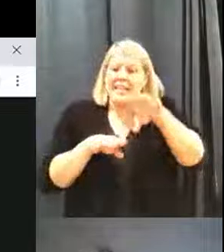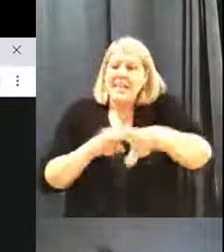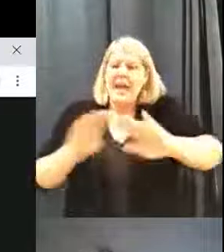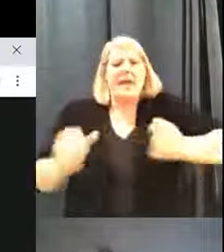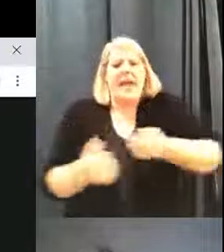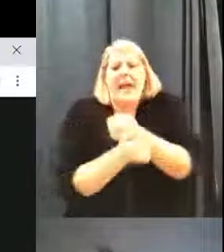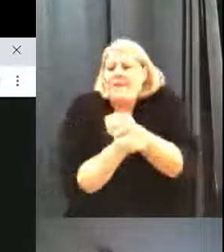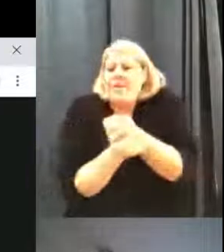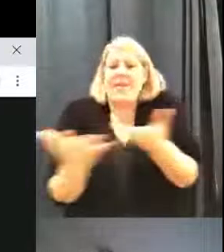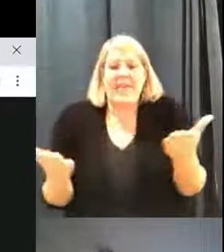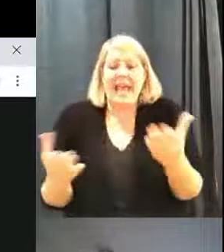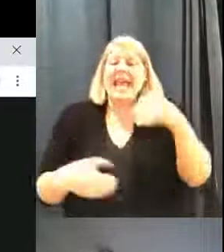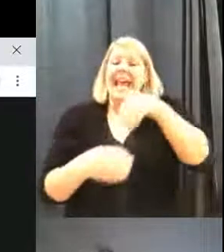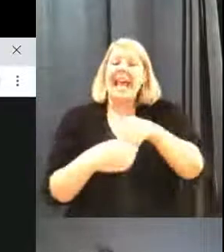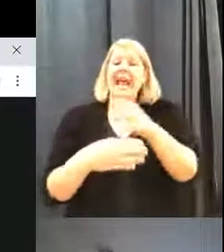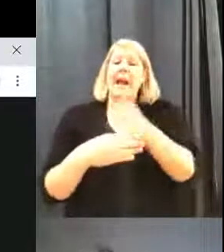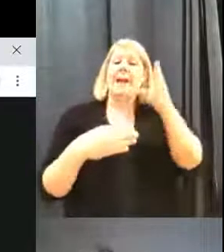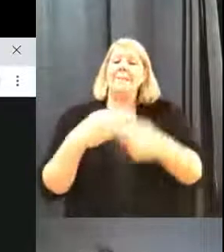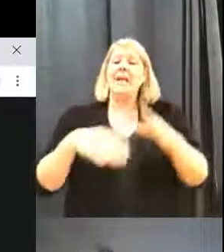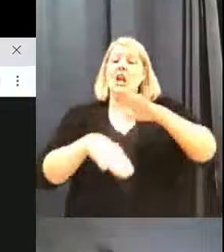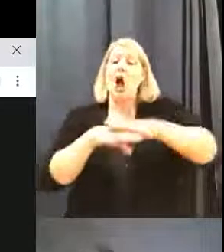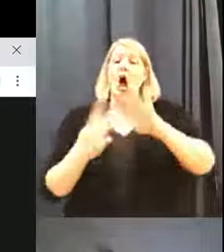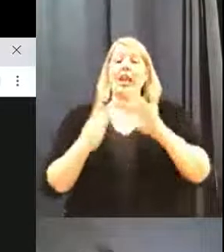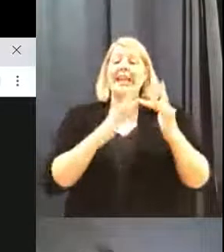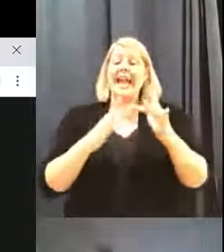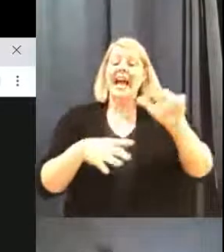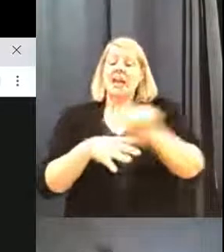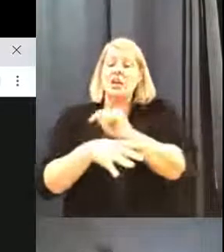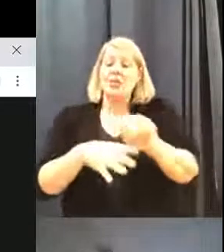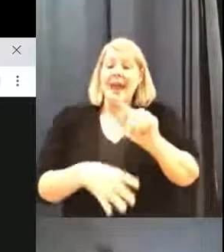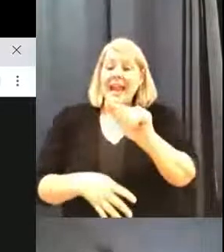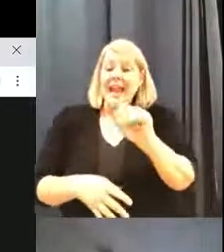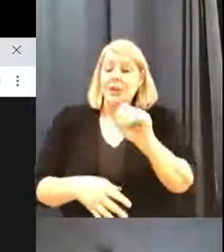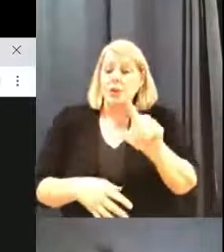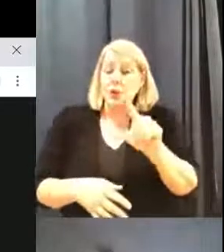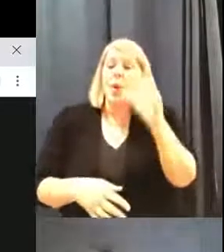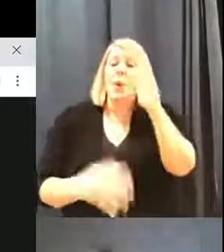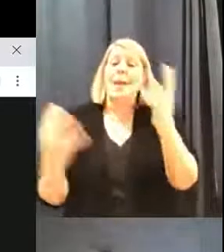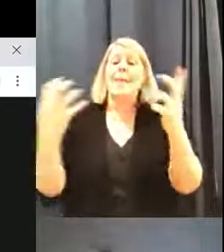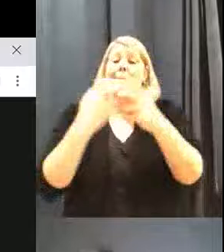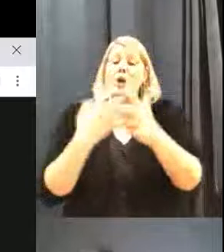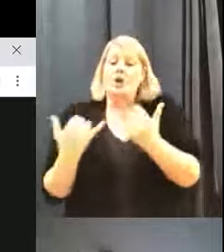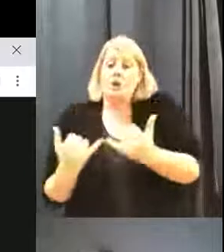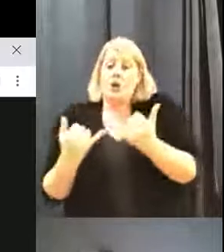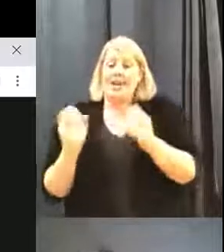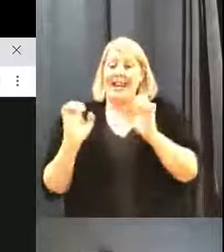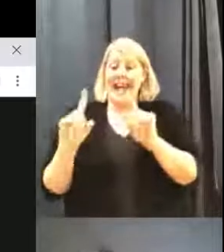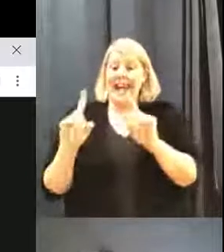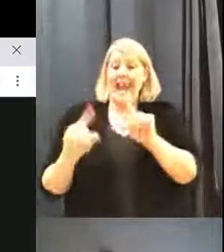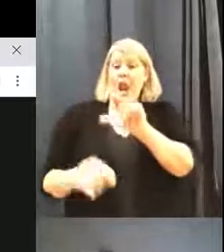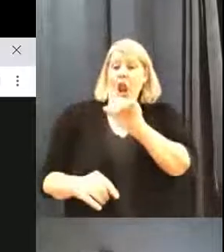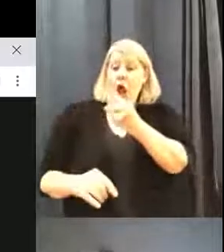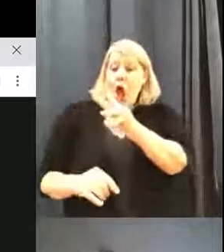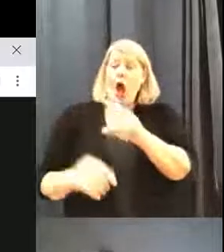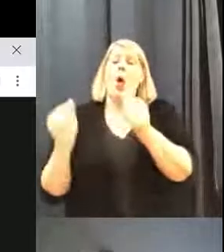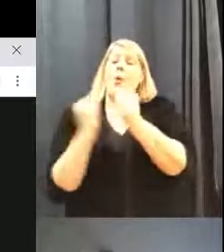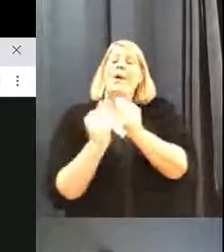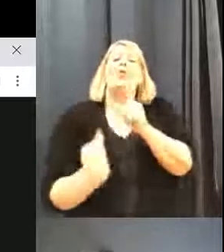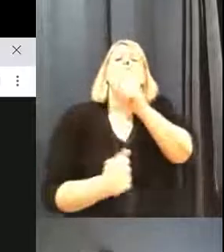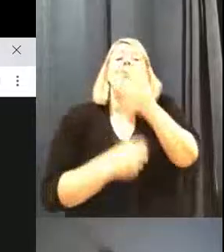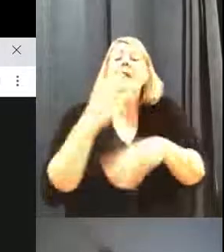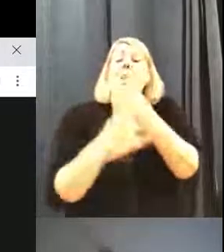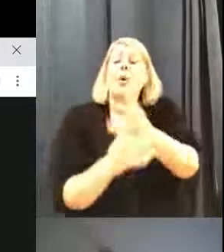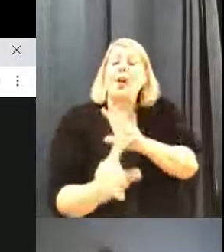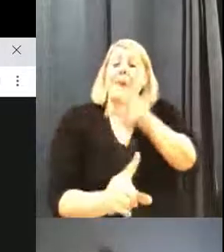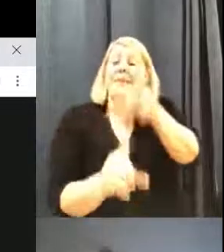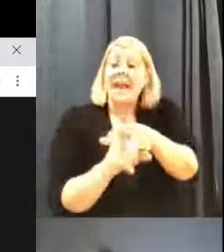in a complete online training tool. DirectSTEP merges current education law with real-world application, providing the